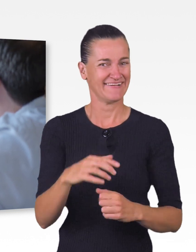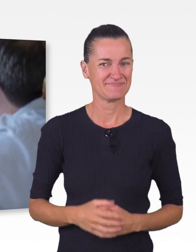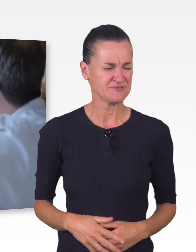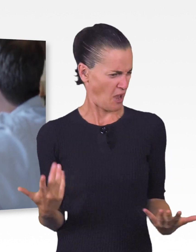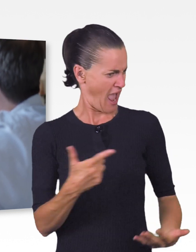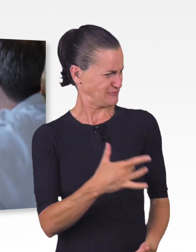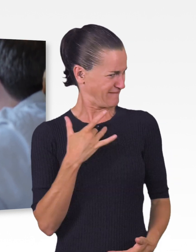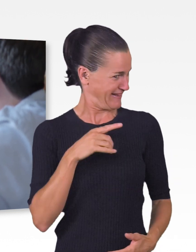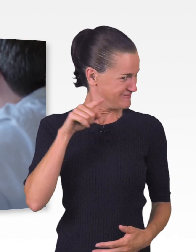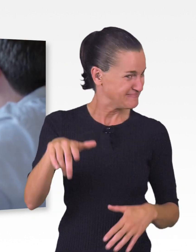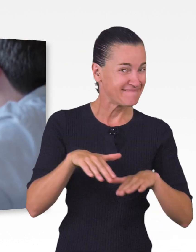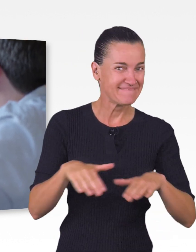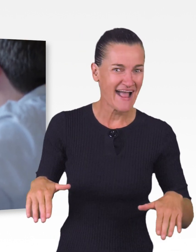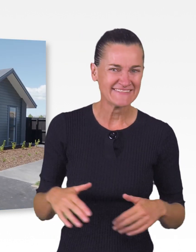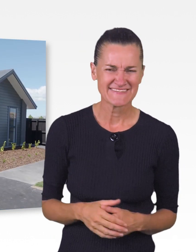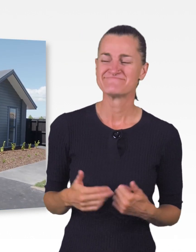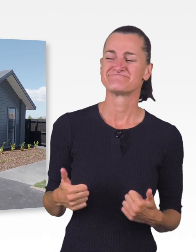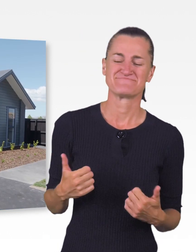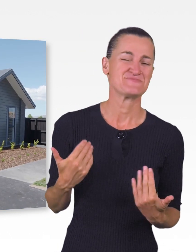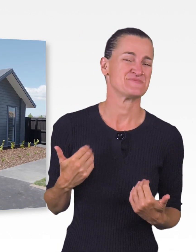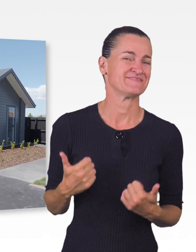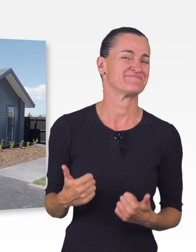to? Living there, moving there.